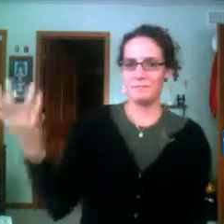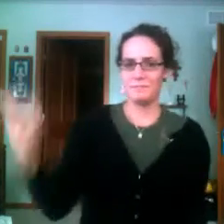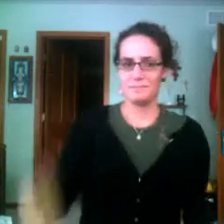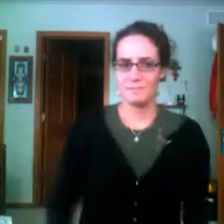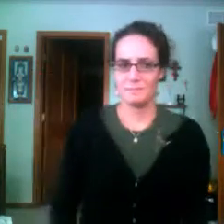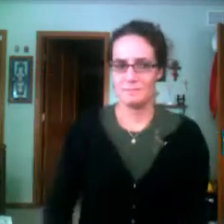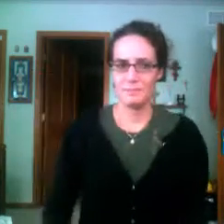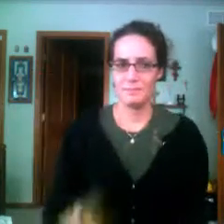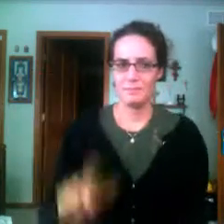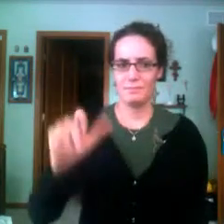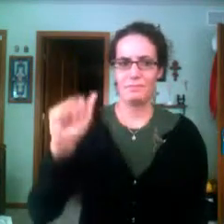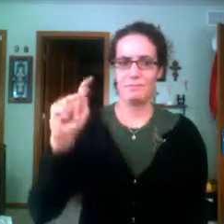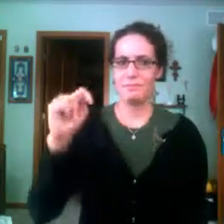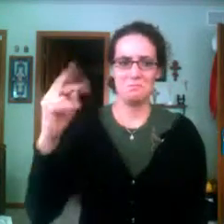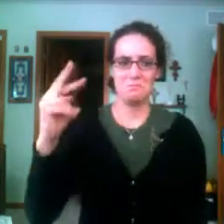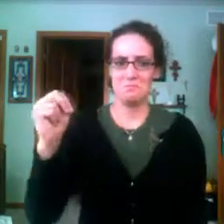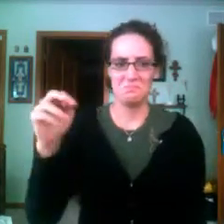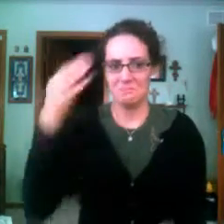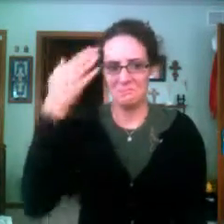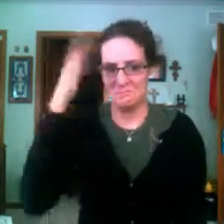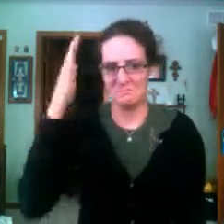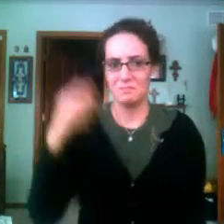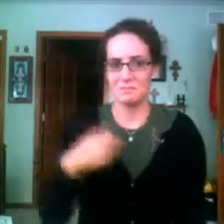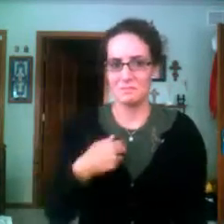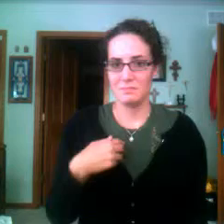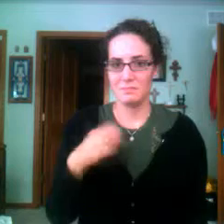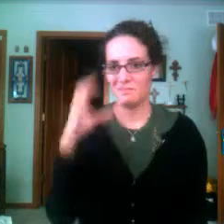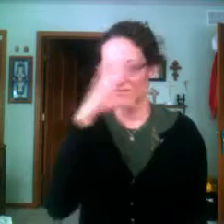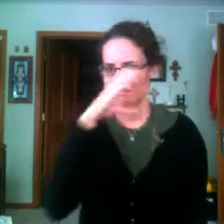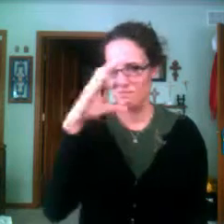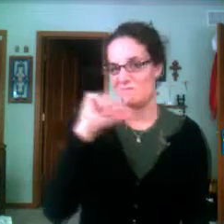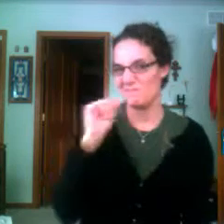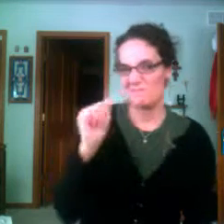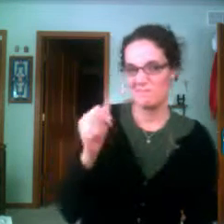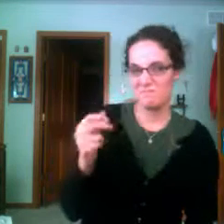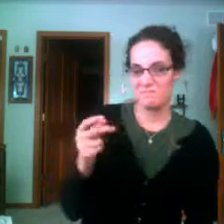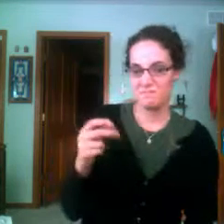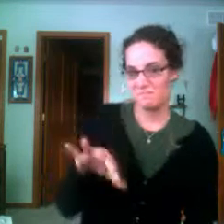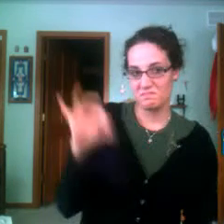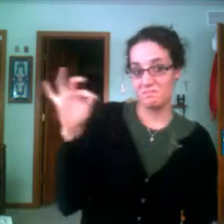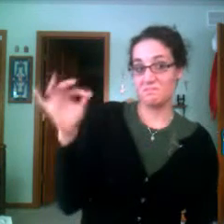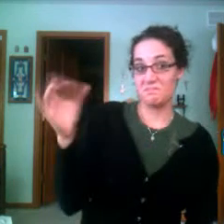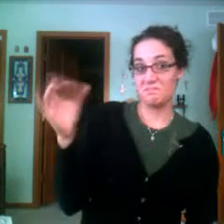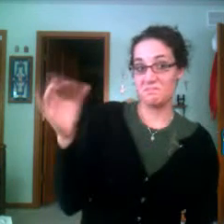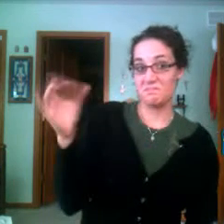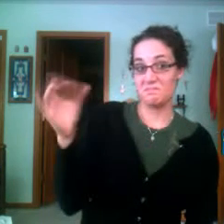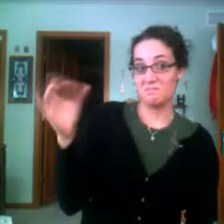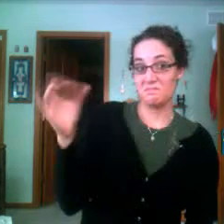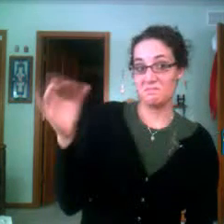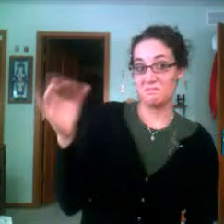Latin or something? I try looking it up. I can't find it. Maybe someone can write to me. But it's traditionally denoted by the letter Z.